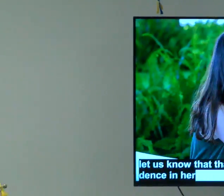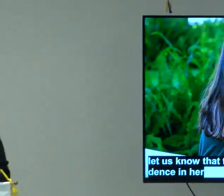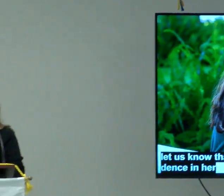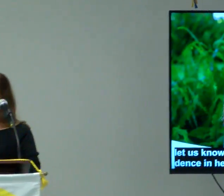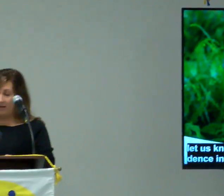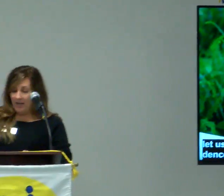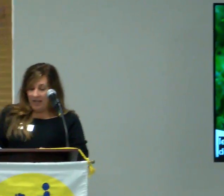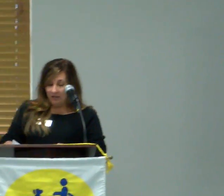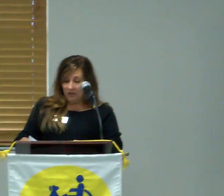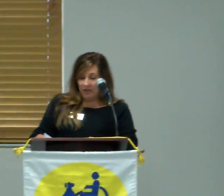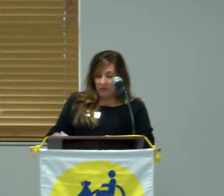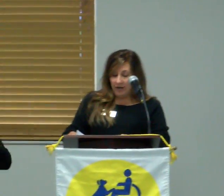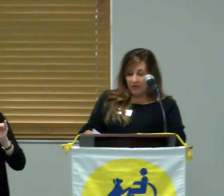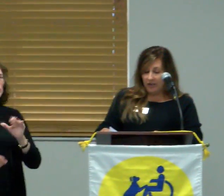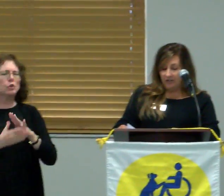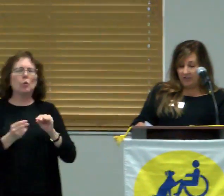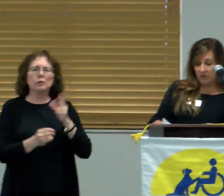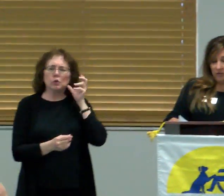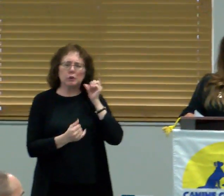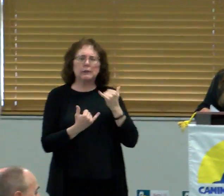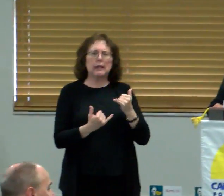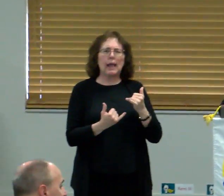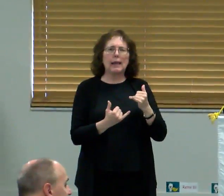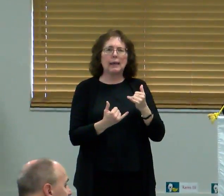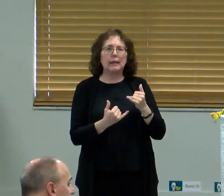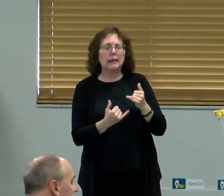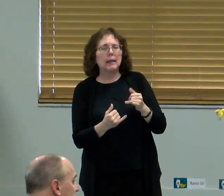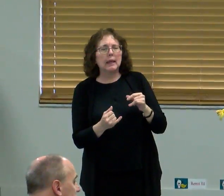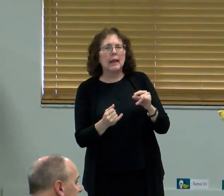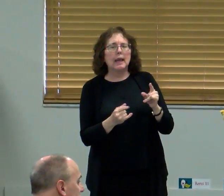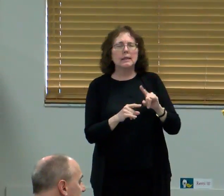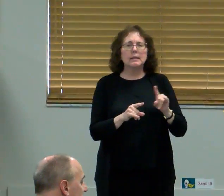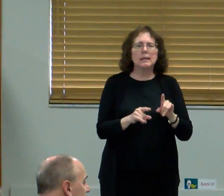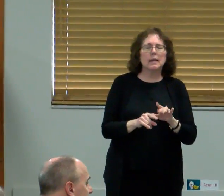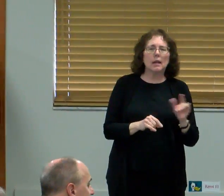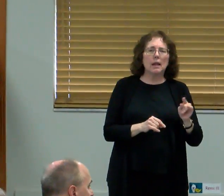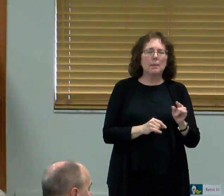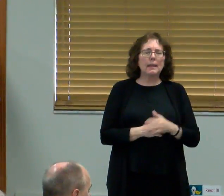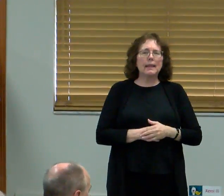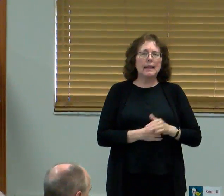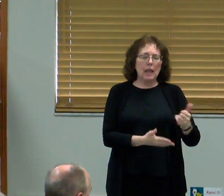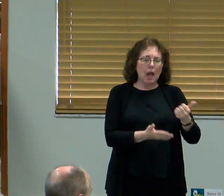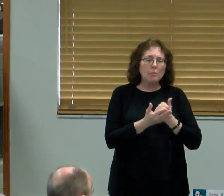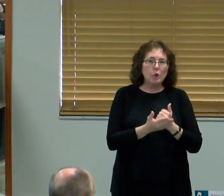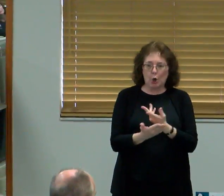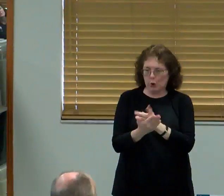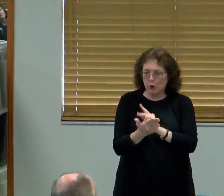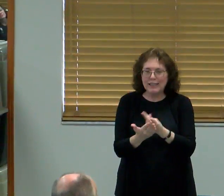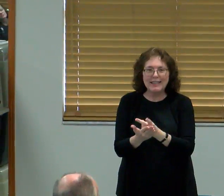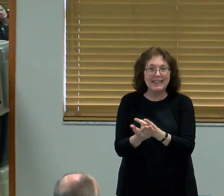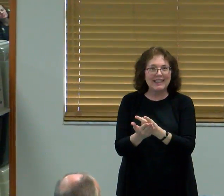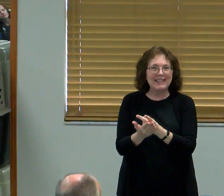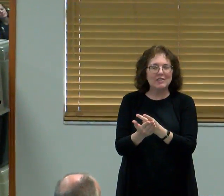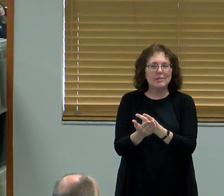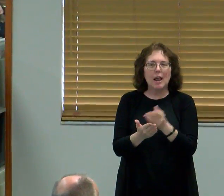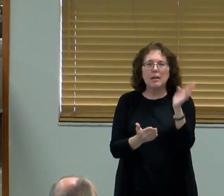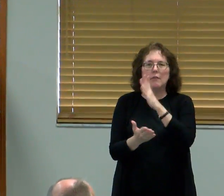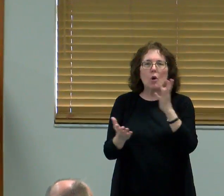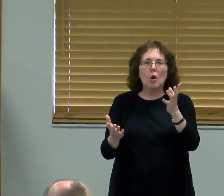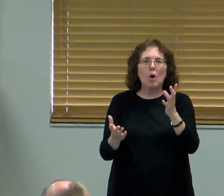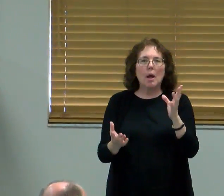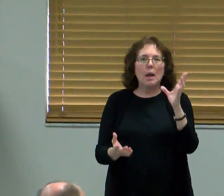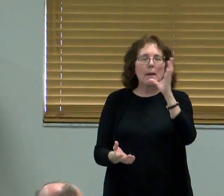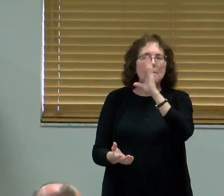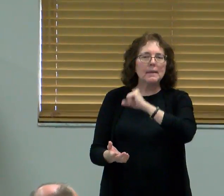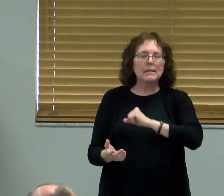heard today, including when other individuals had brought her down. He helps her cook in the kitchen and never once